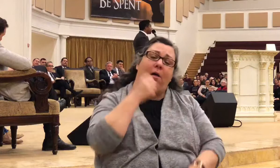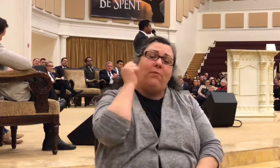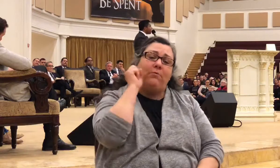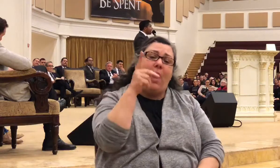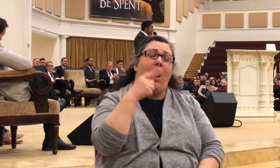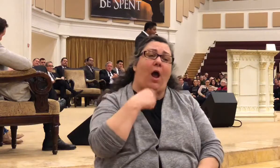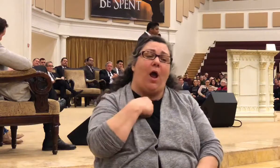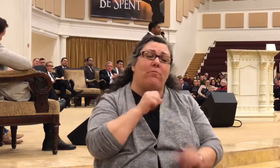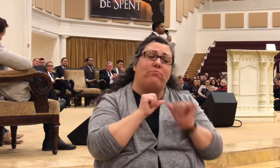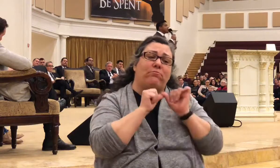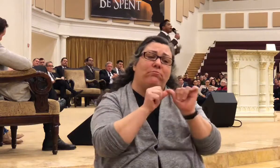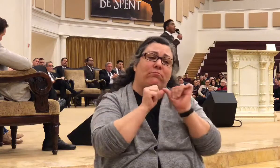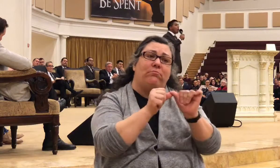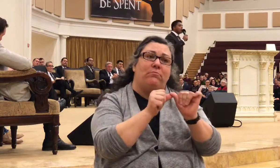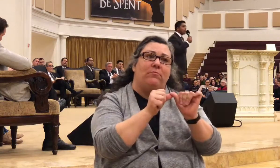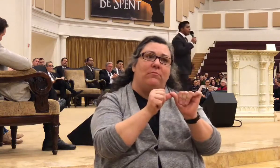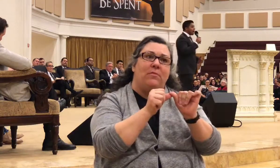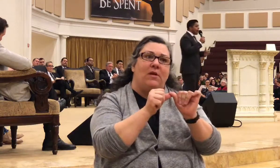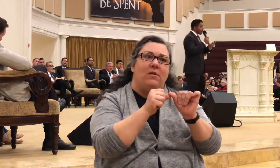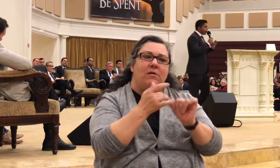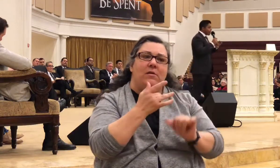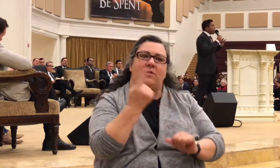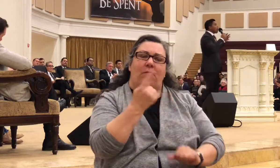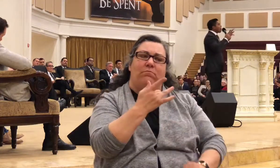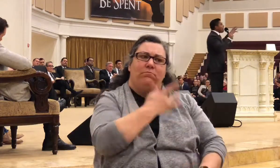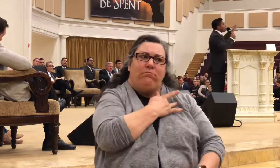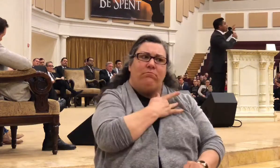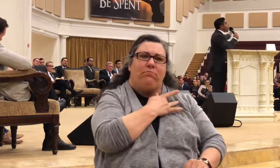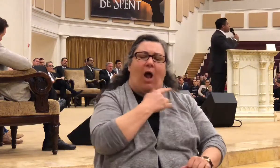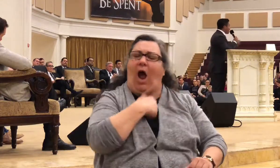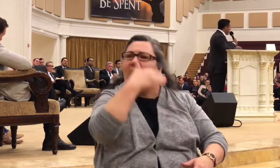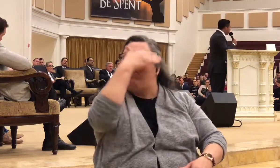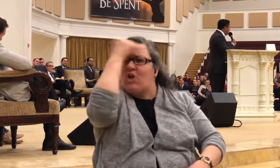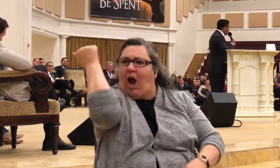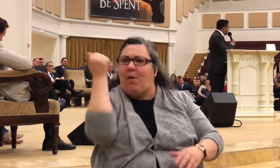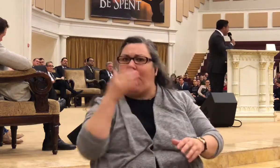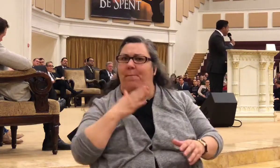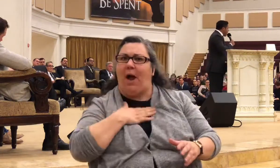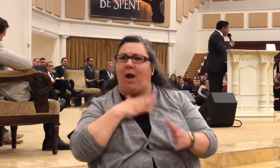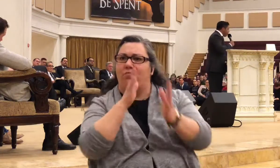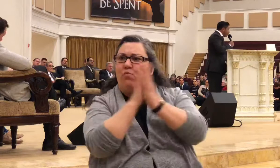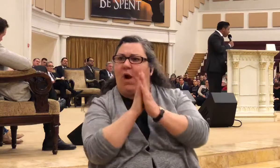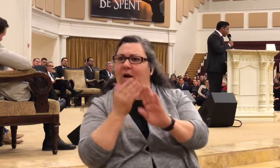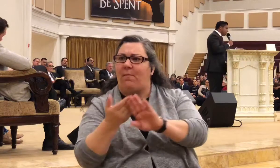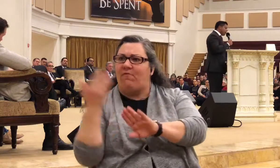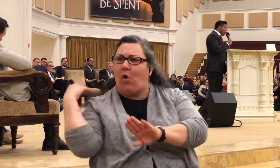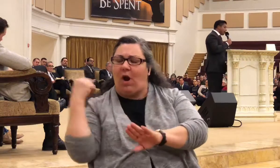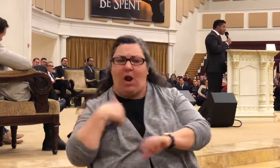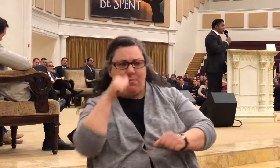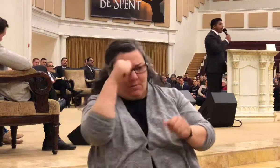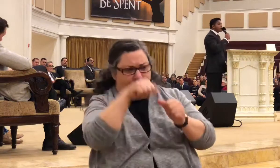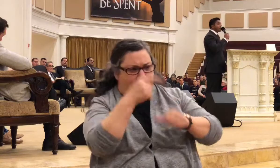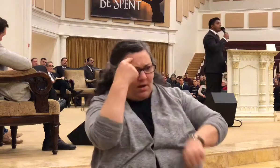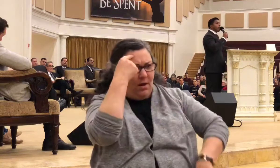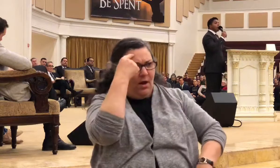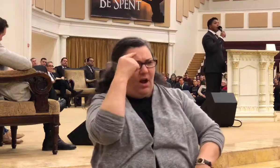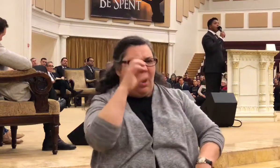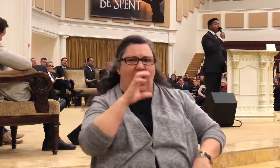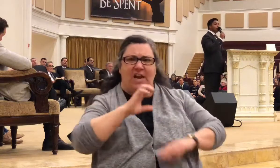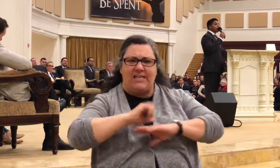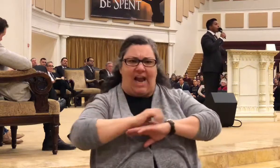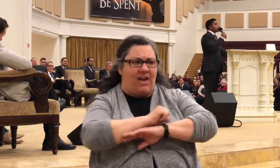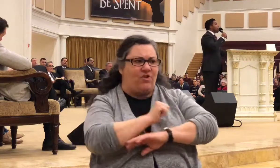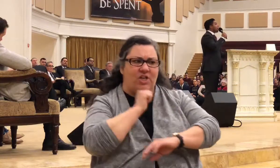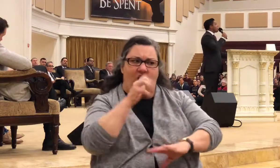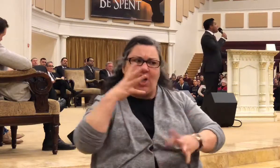of hanging in there. A vengeance got a hold of me, and I forgot all about the prayer that I prayed. And I remember thinking, man, this cancer is not going